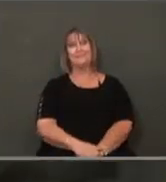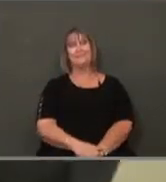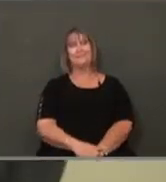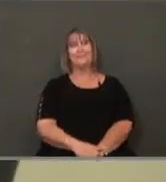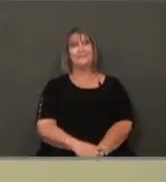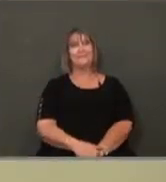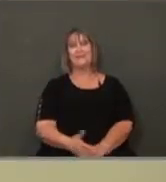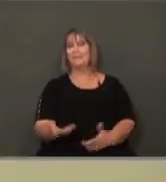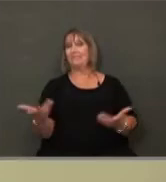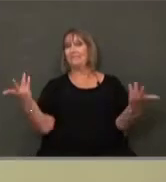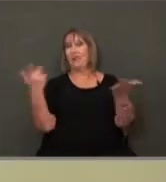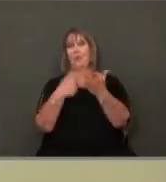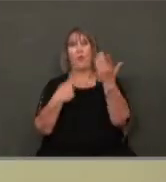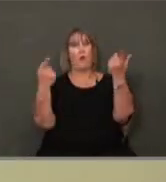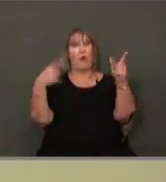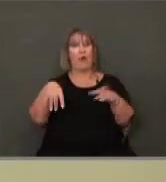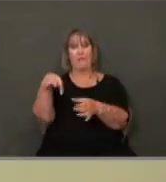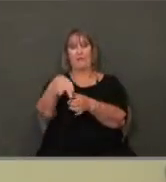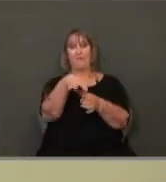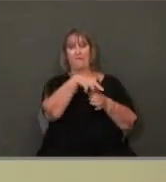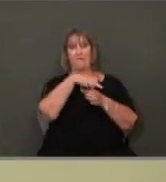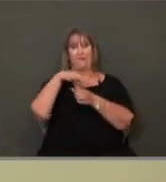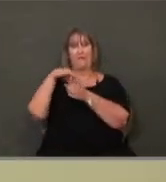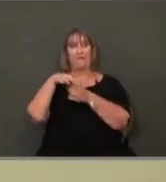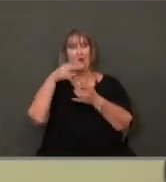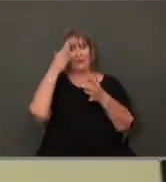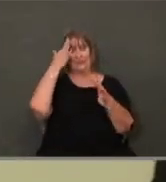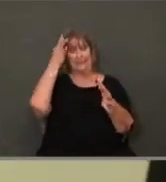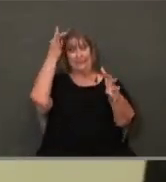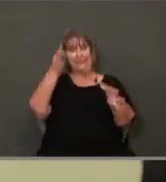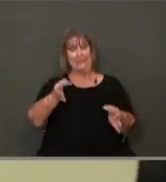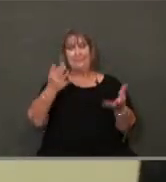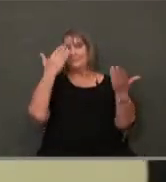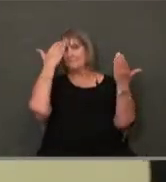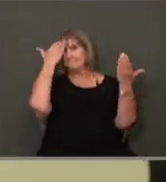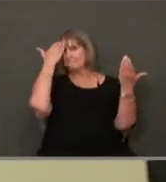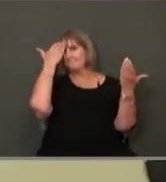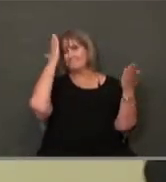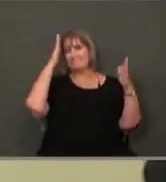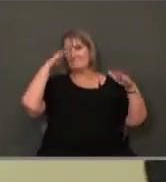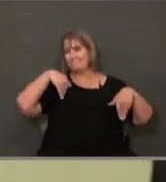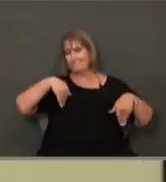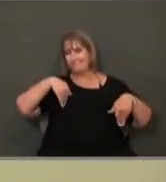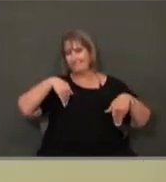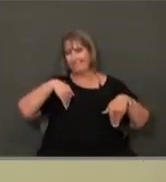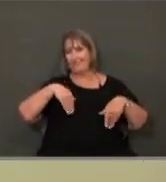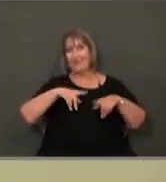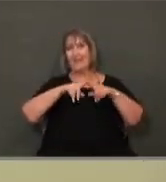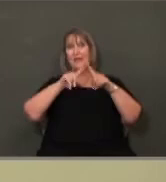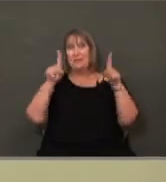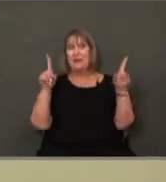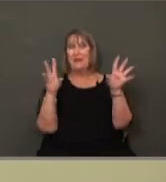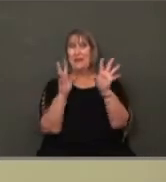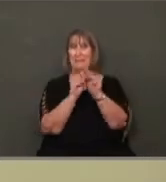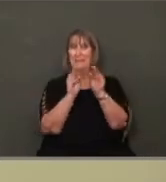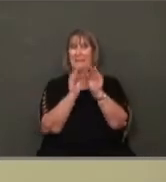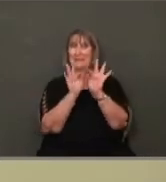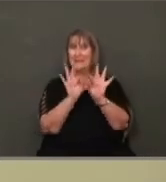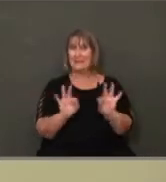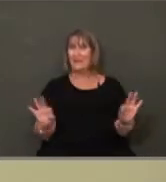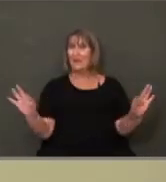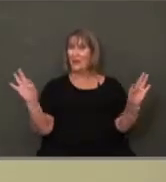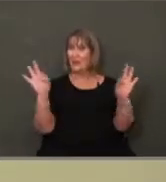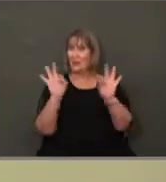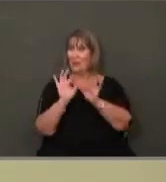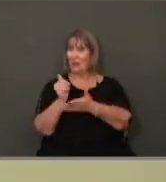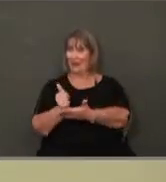this vote is gonna turn out and what the results of it are. But that's why these meetings are so useful to Eric and to